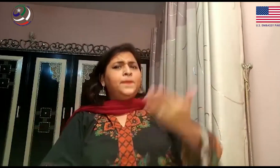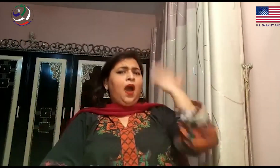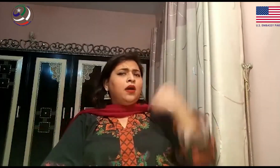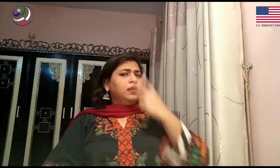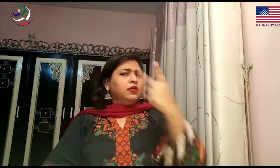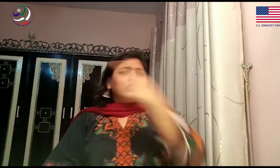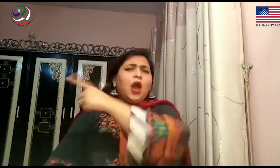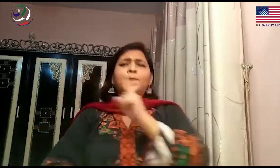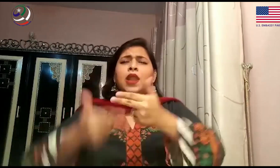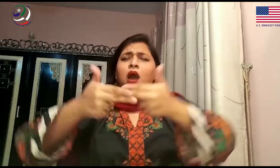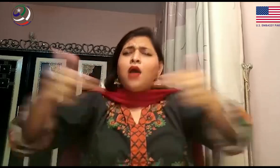while.